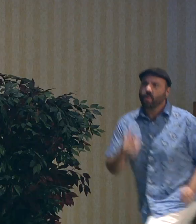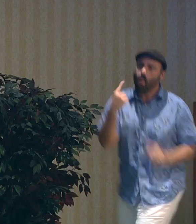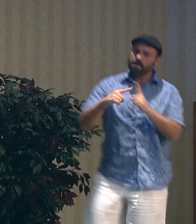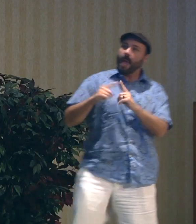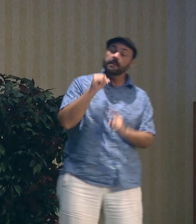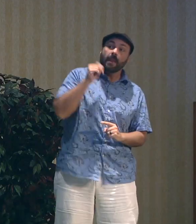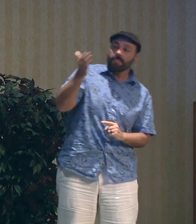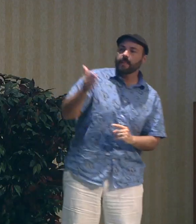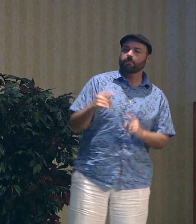it.